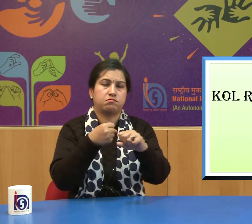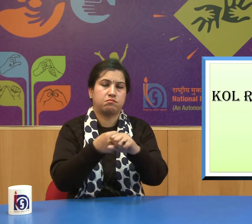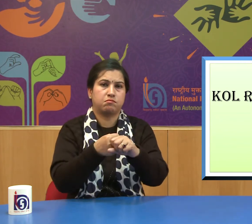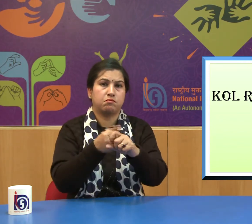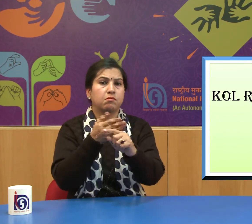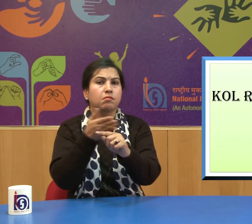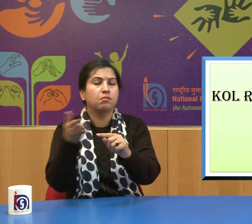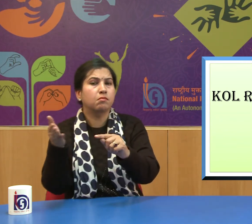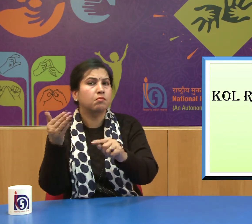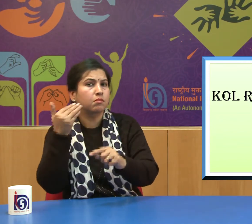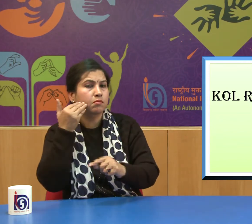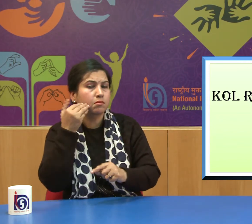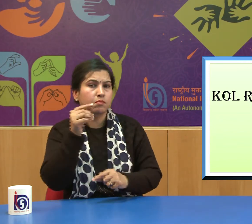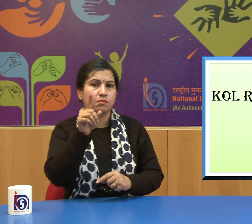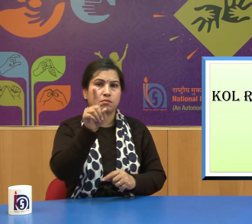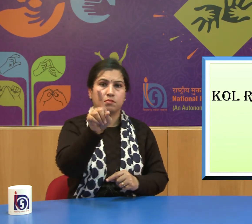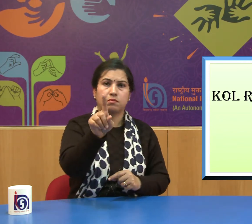till the year 1832.